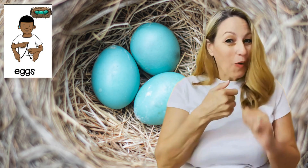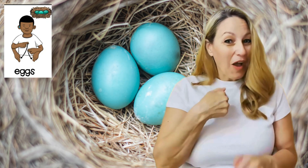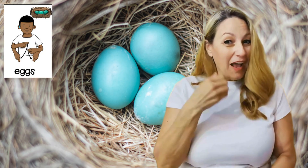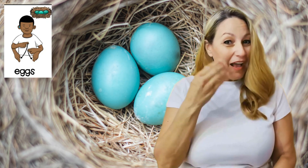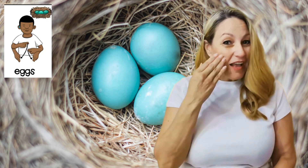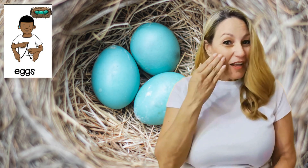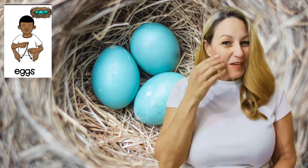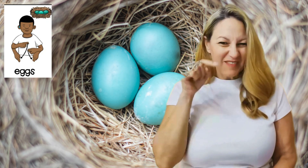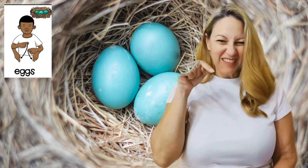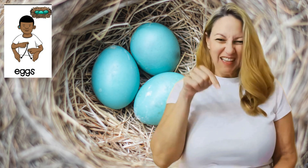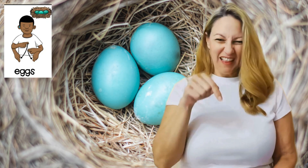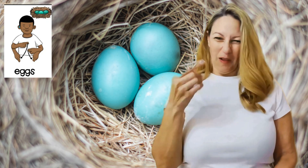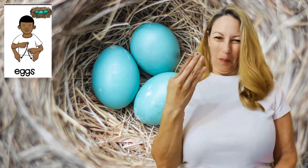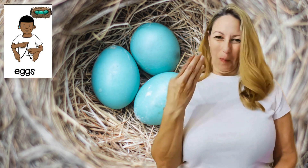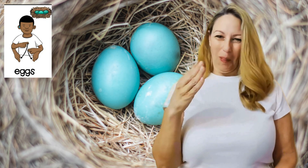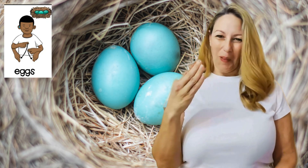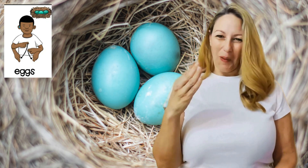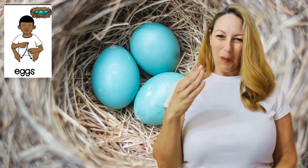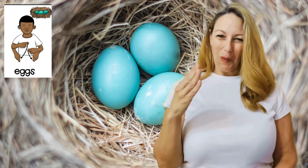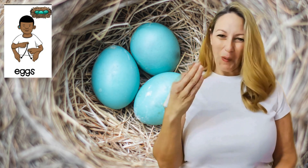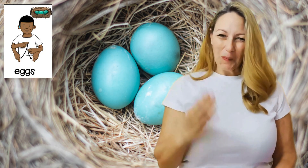How do I know that? Because they're blue.